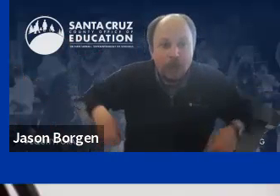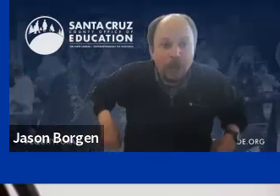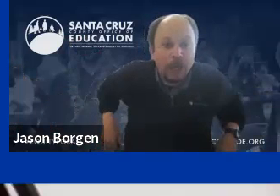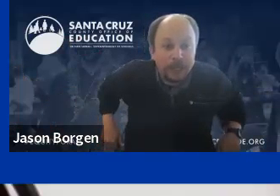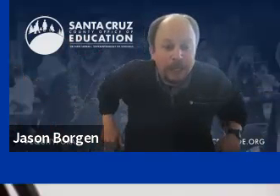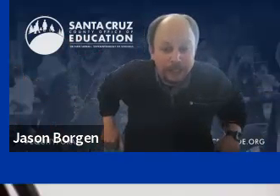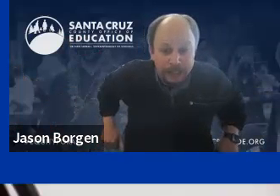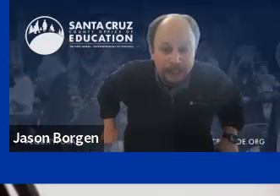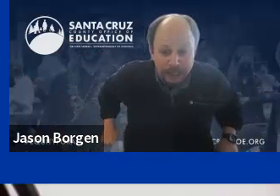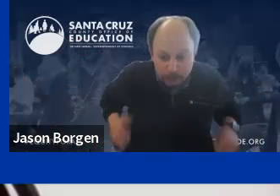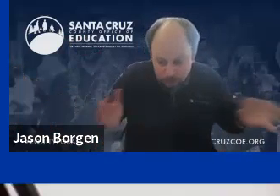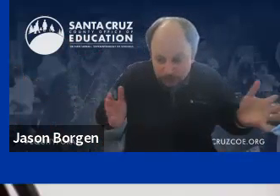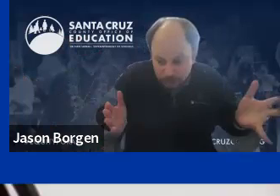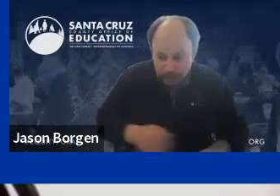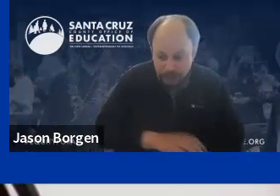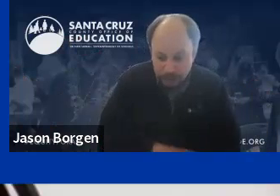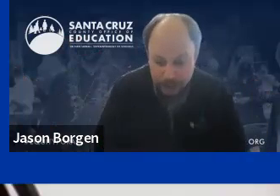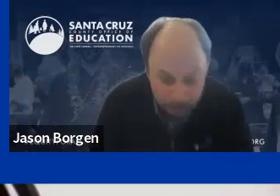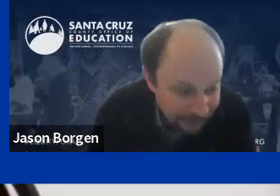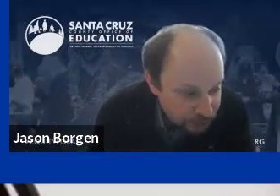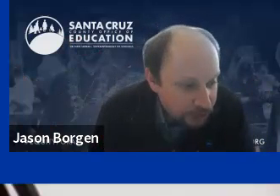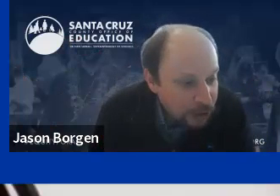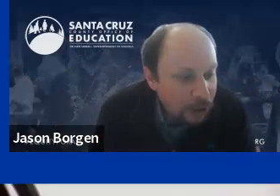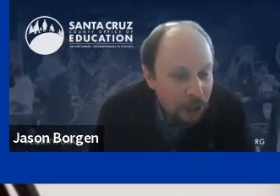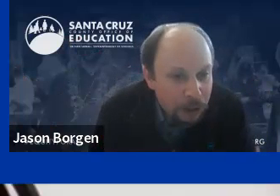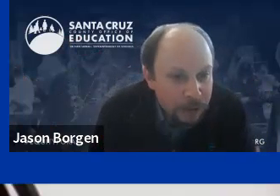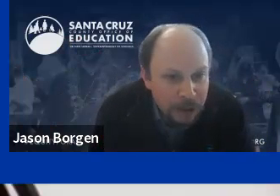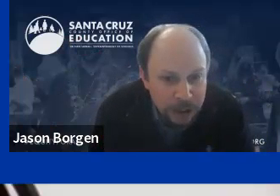along in an equal fashion.